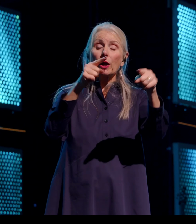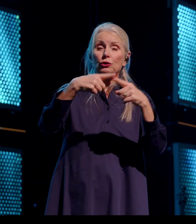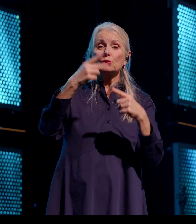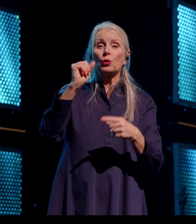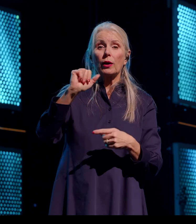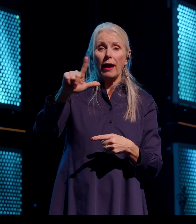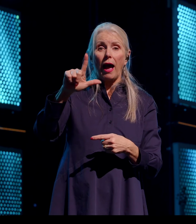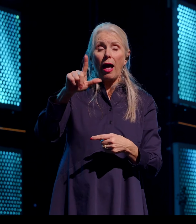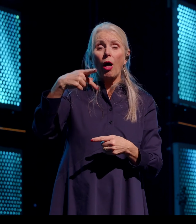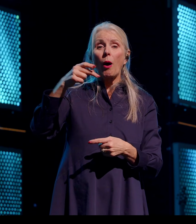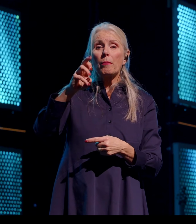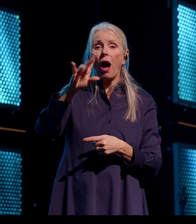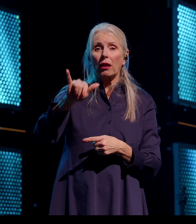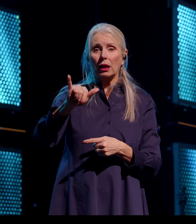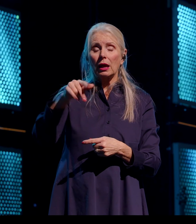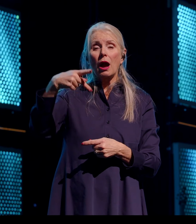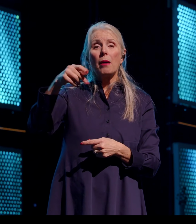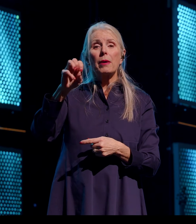was trying.